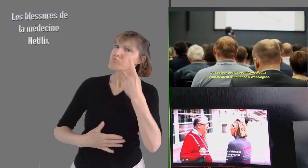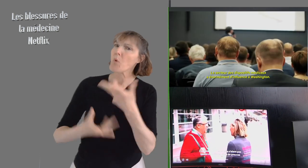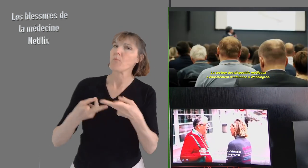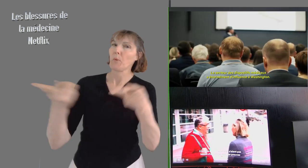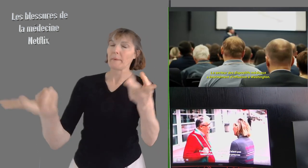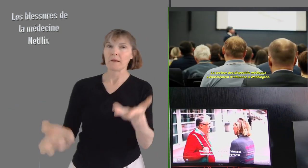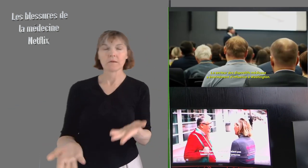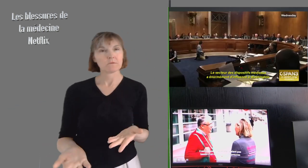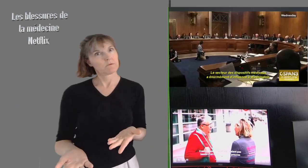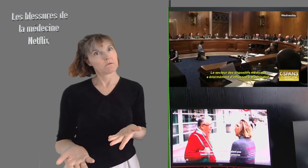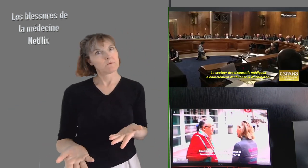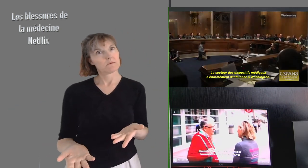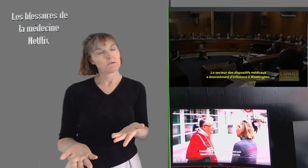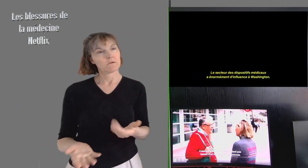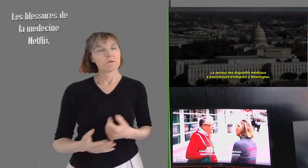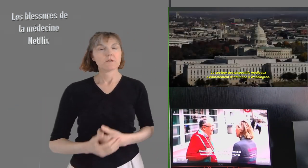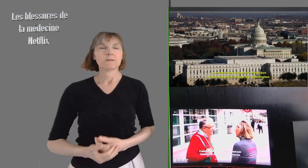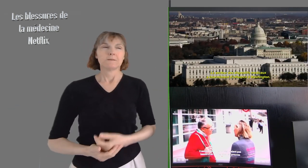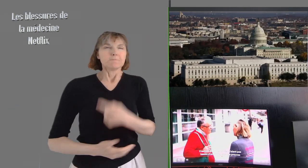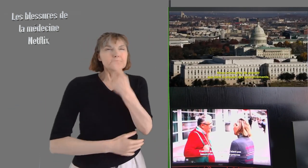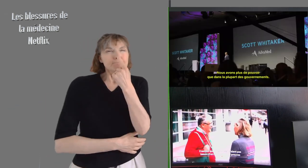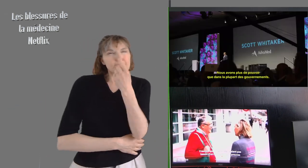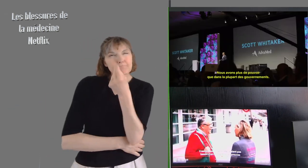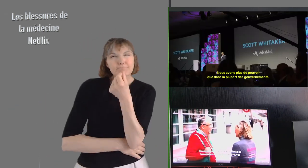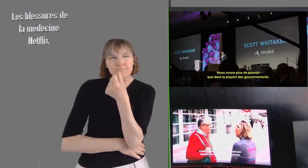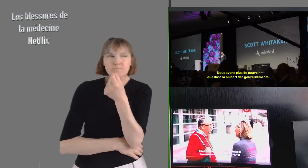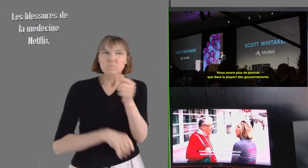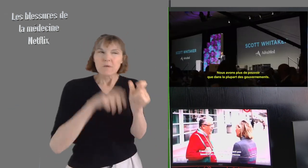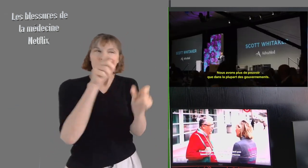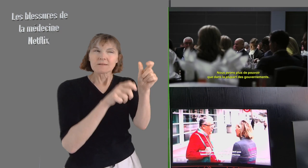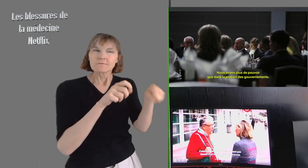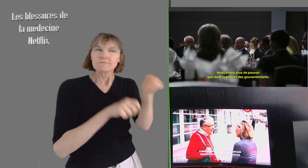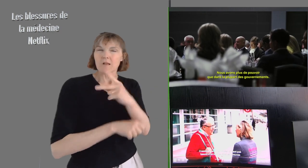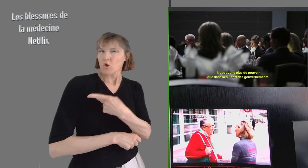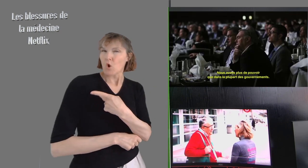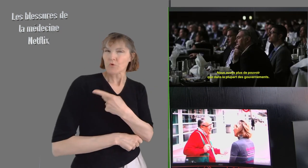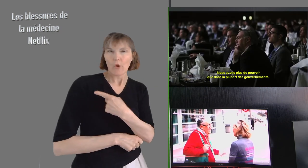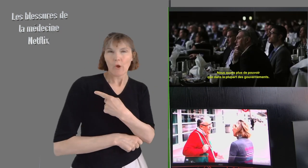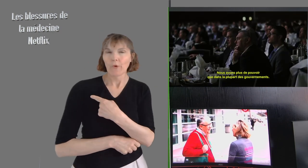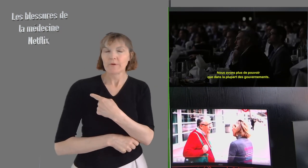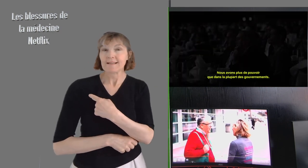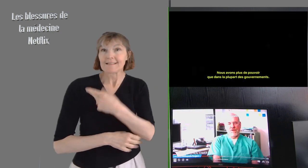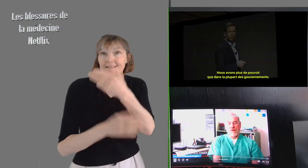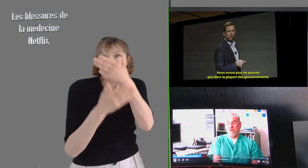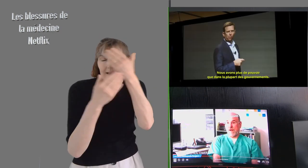que les médecins se renseignent peu sur les dispositifs qu'ils implantent.